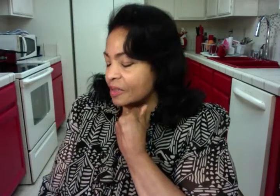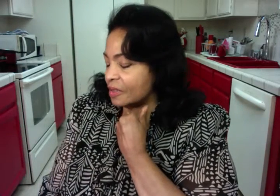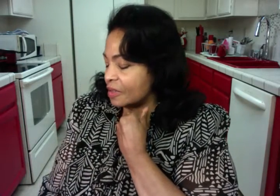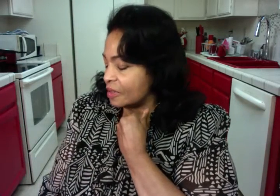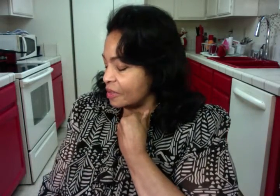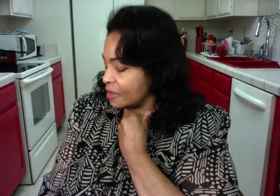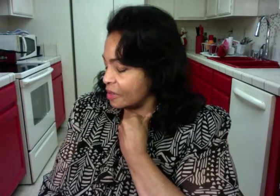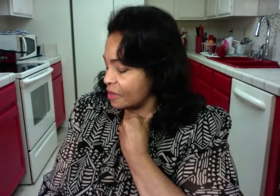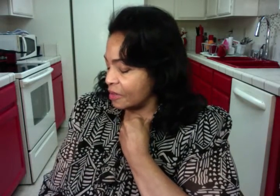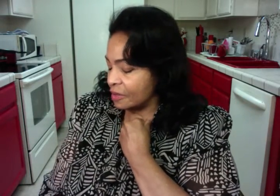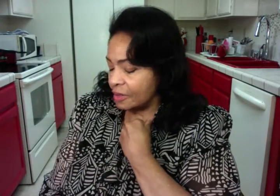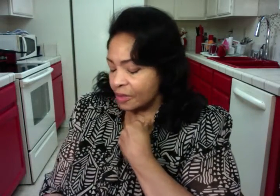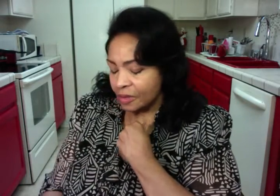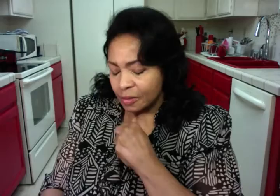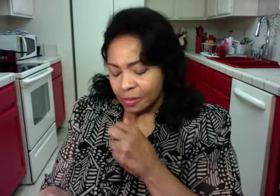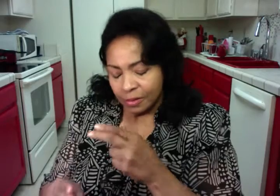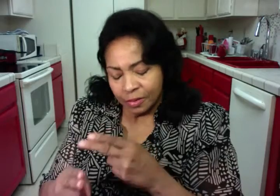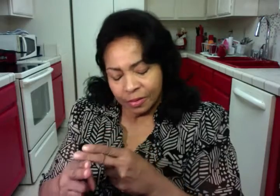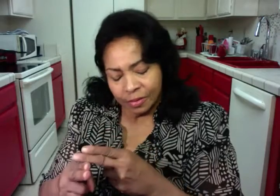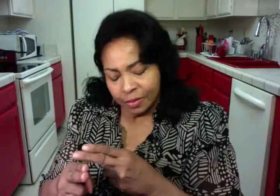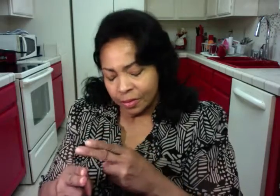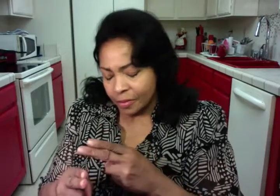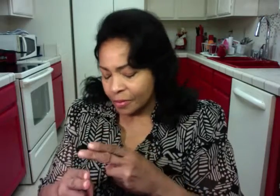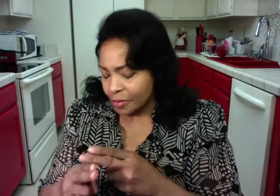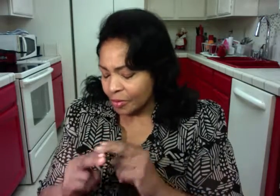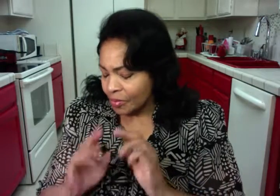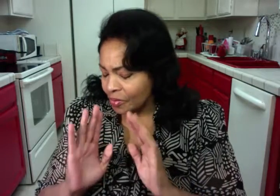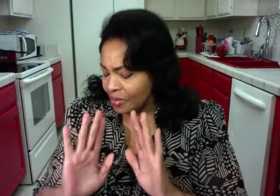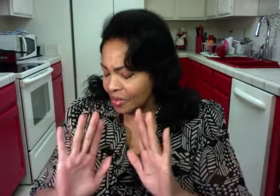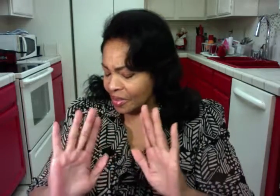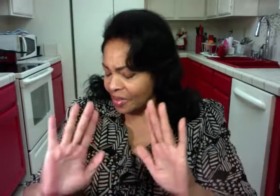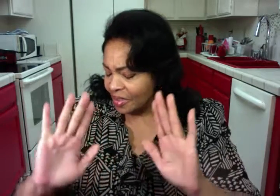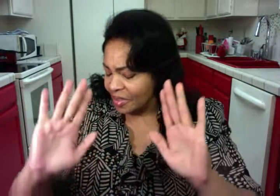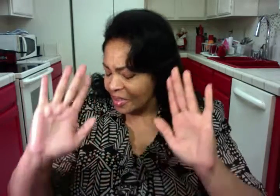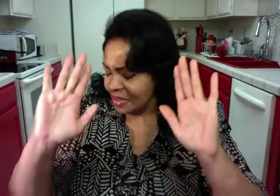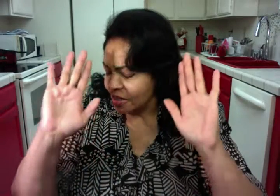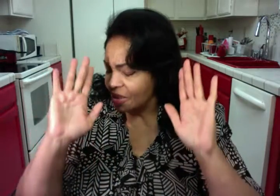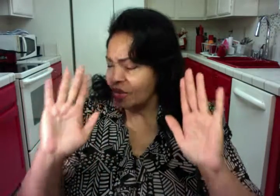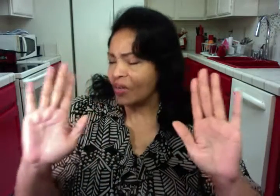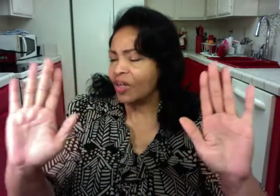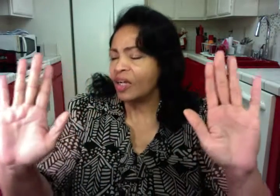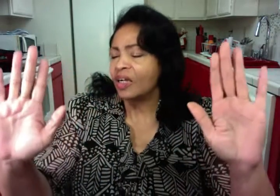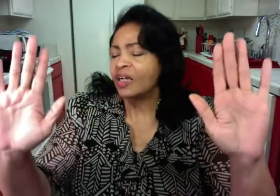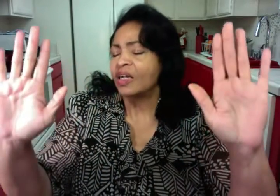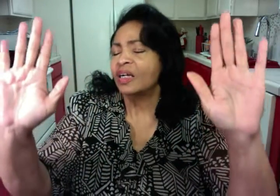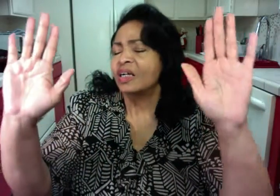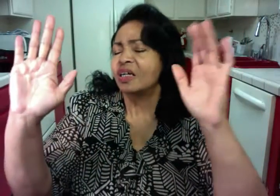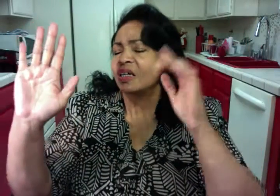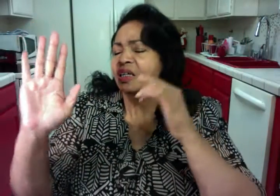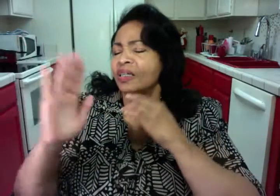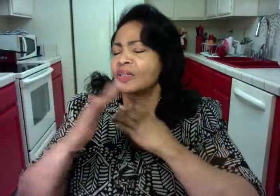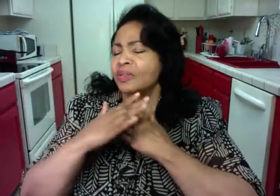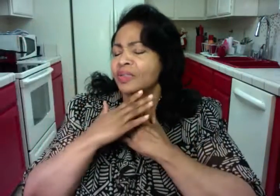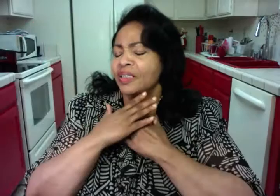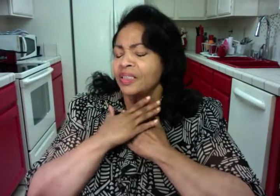a name so wonderful to me.